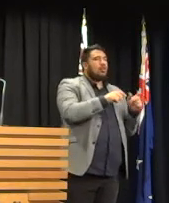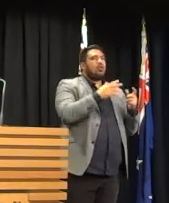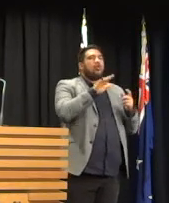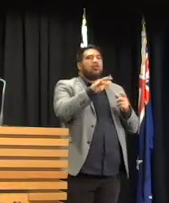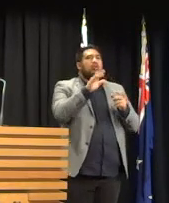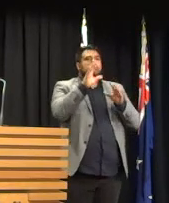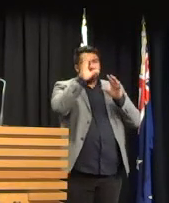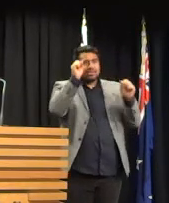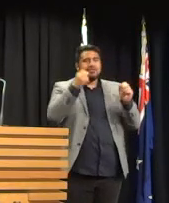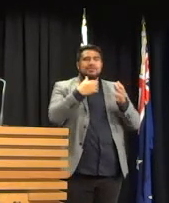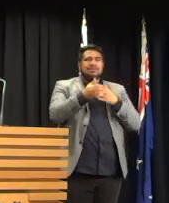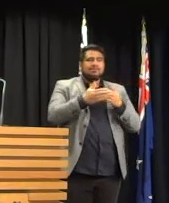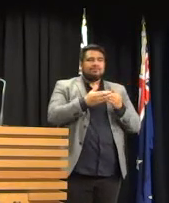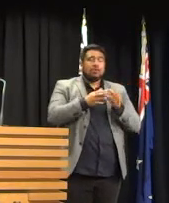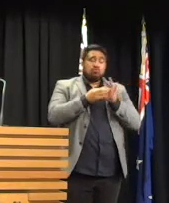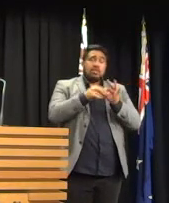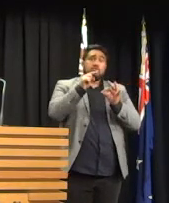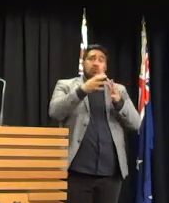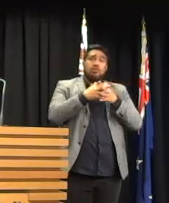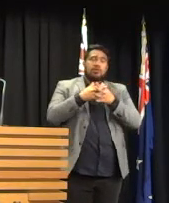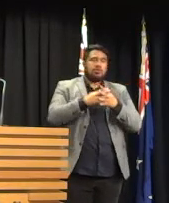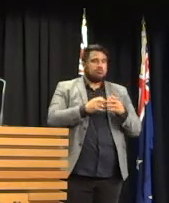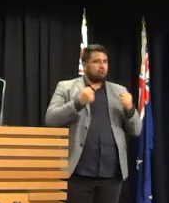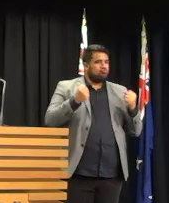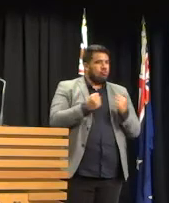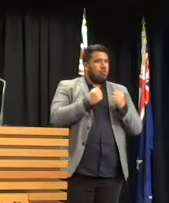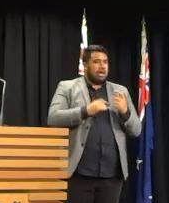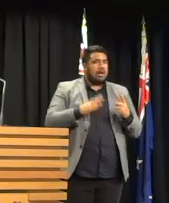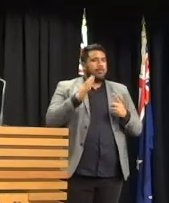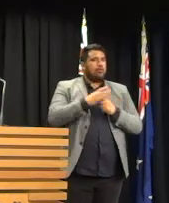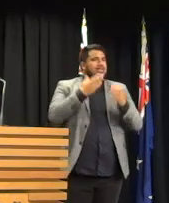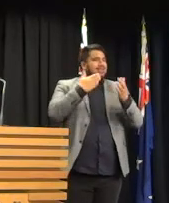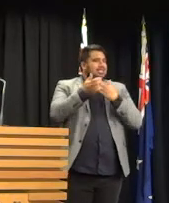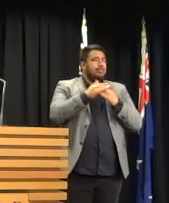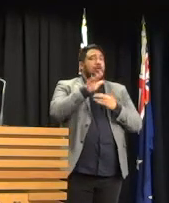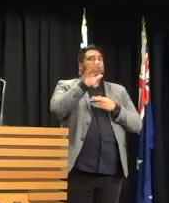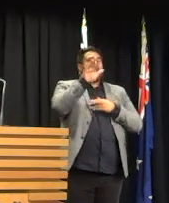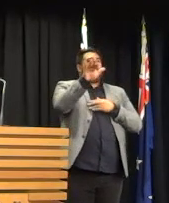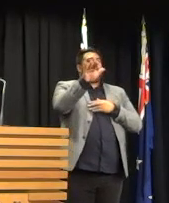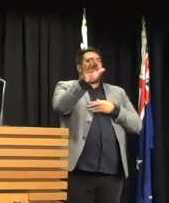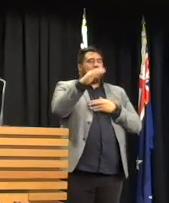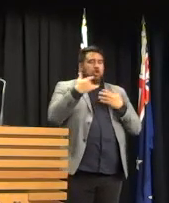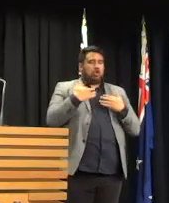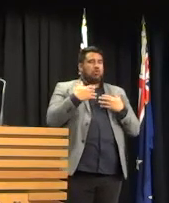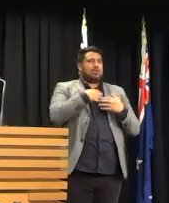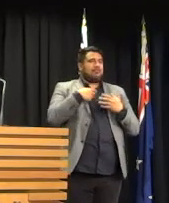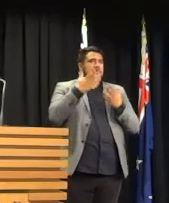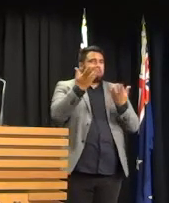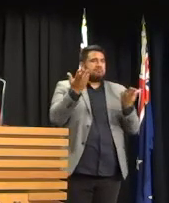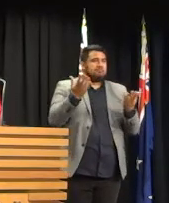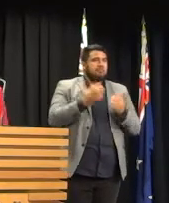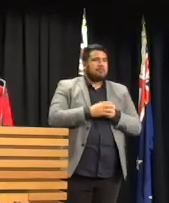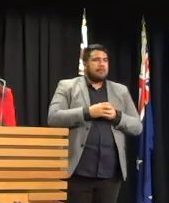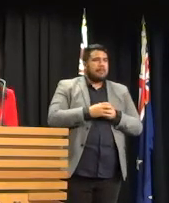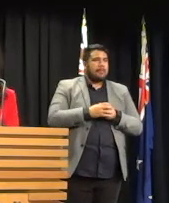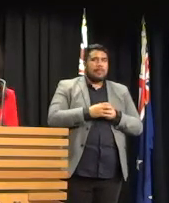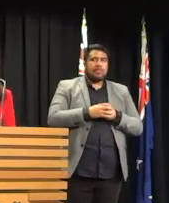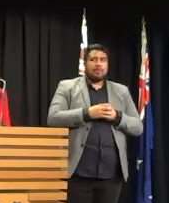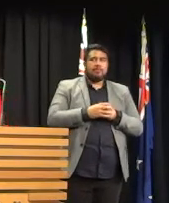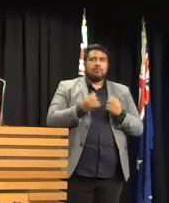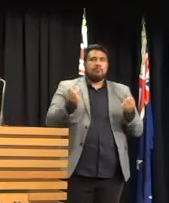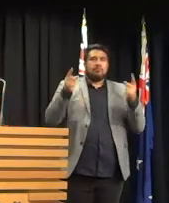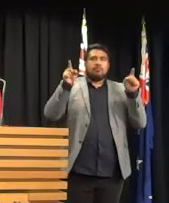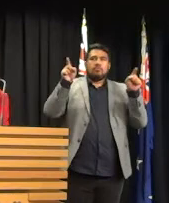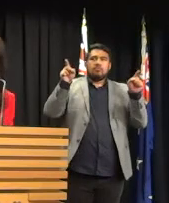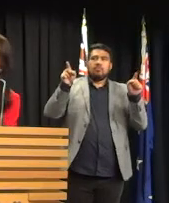It is a strong and important relationship that just transcends who happens to be in government at the time. Prime Minister, just on the refugee issue